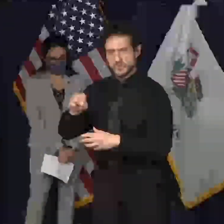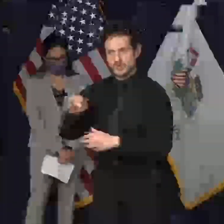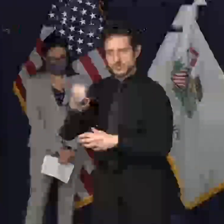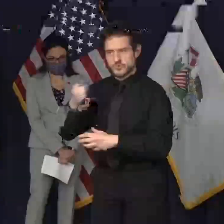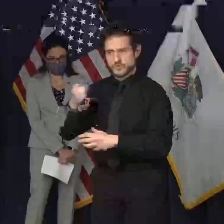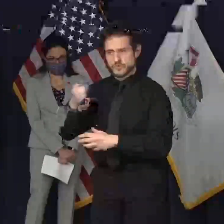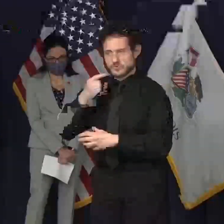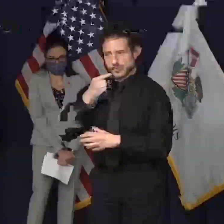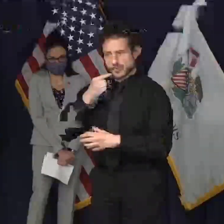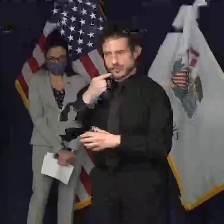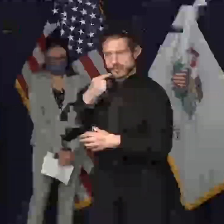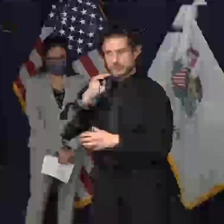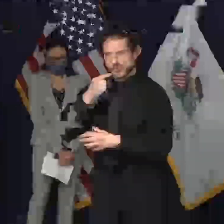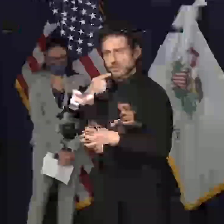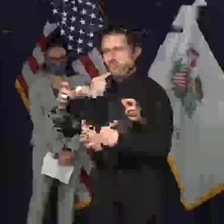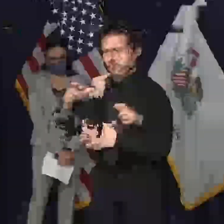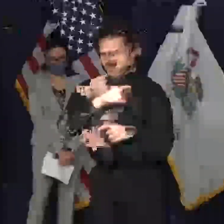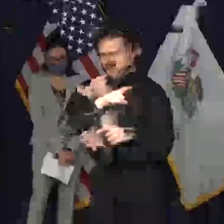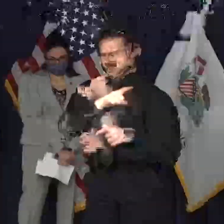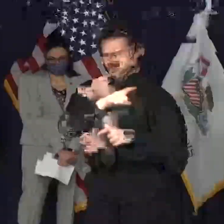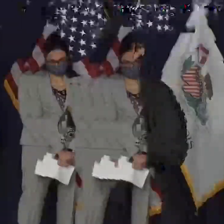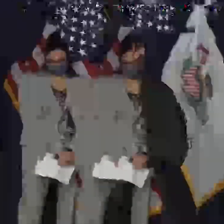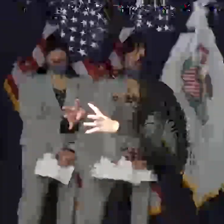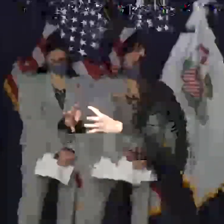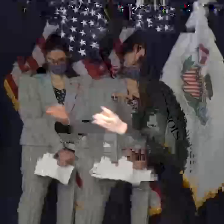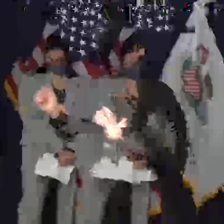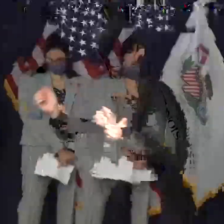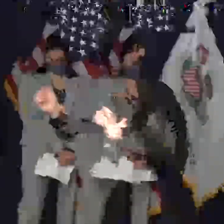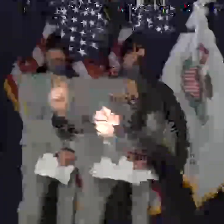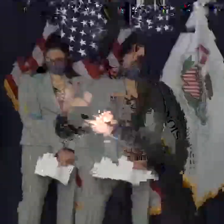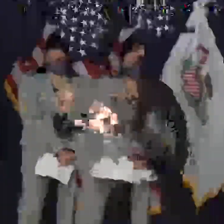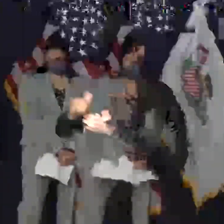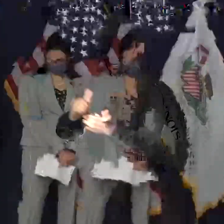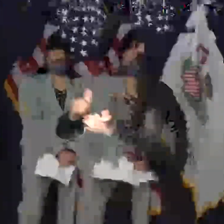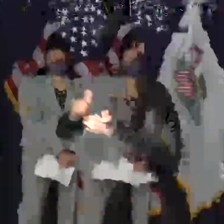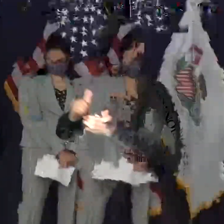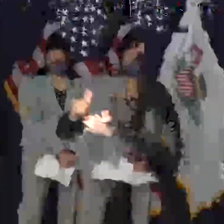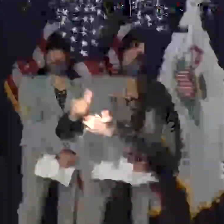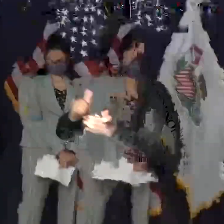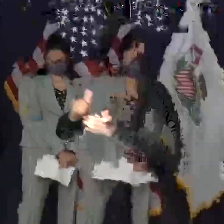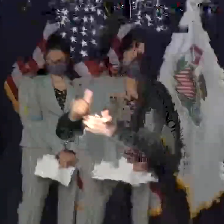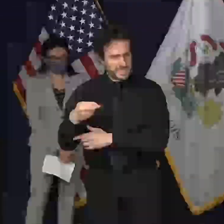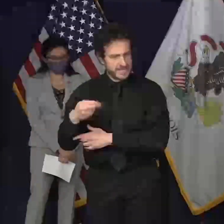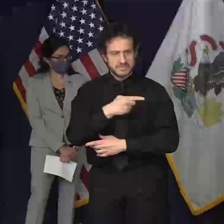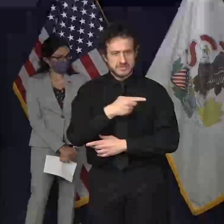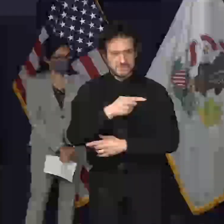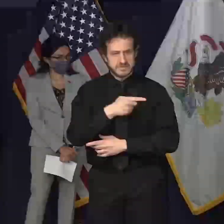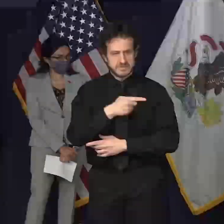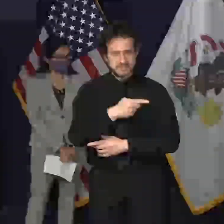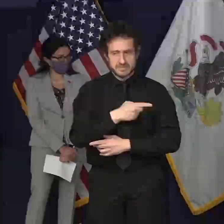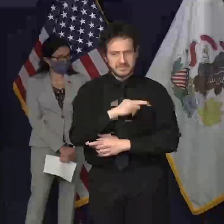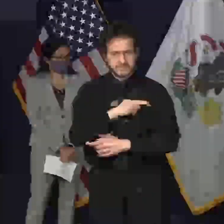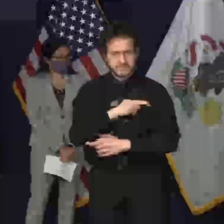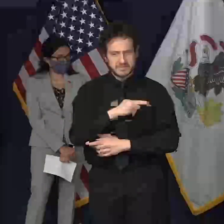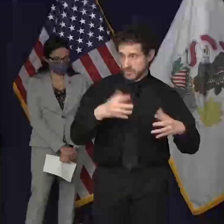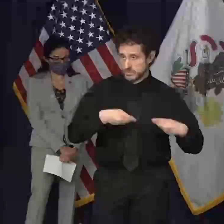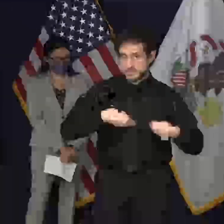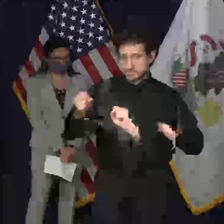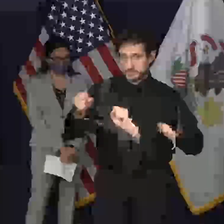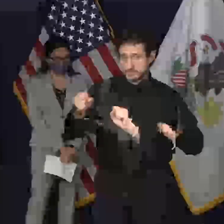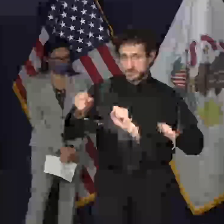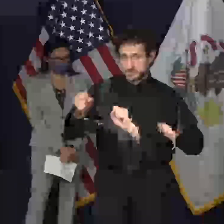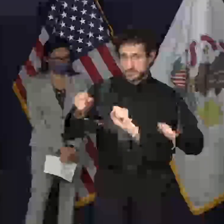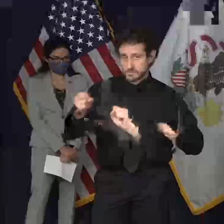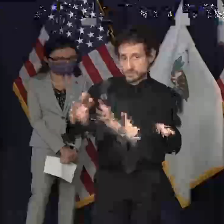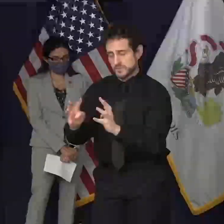legislature to come back into session. They say IDPH has not provided a safe guidelines for doing that. What would you say